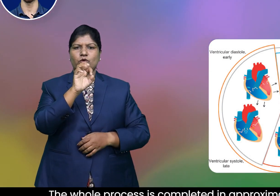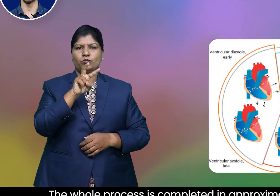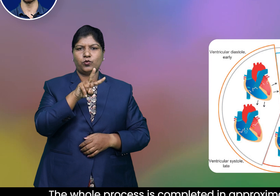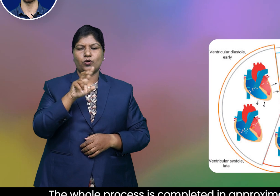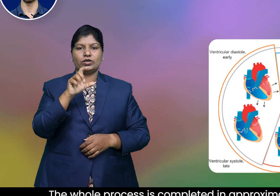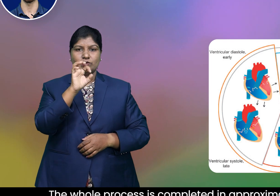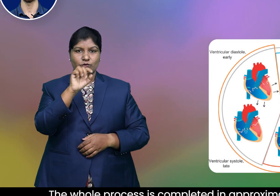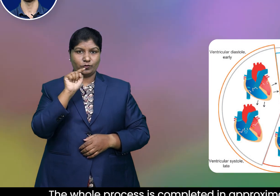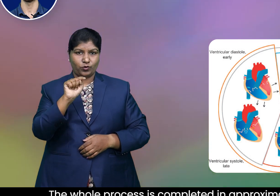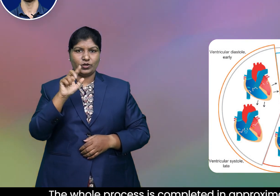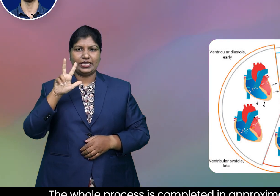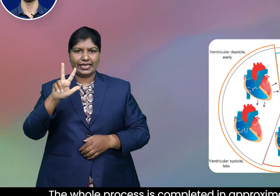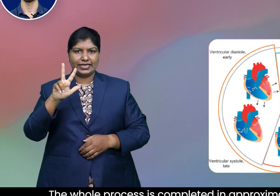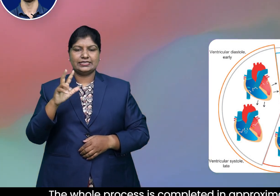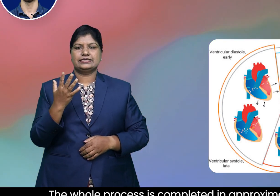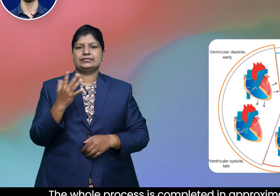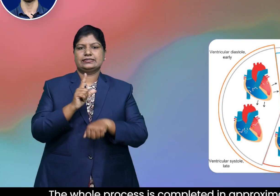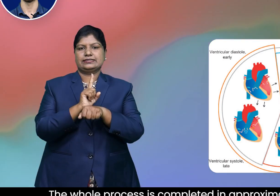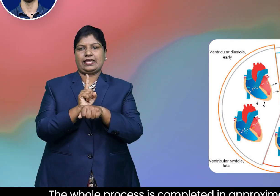0.8 seconds.